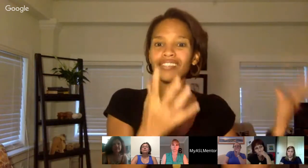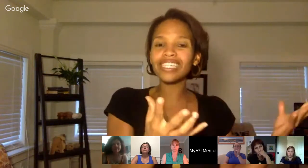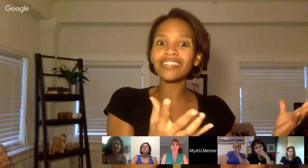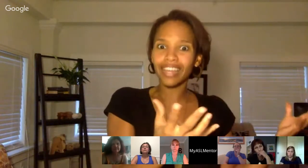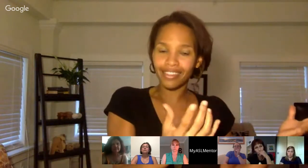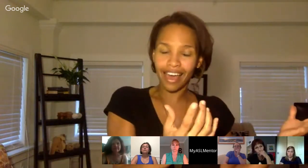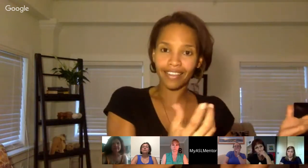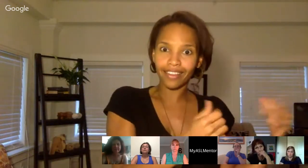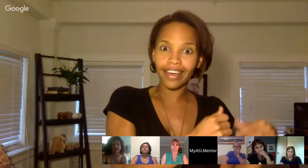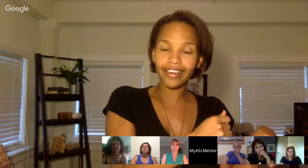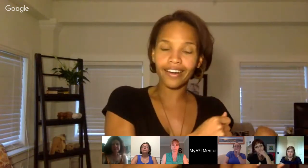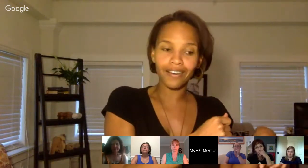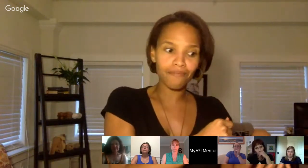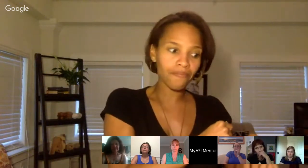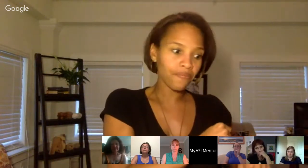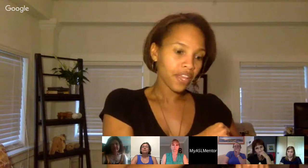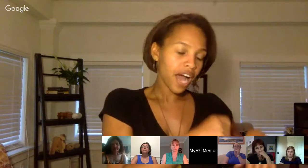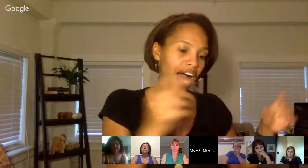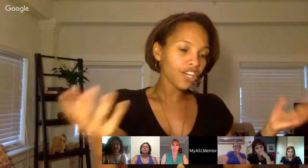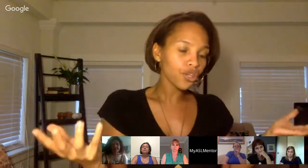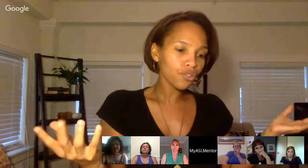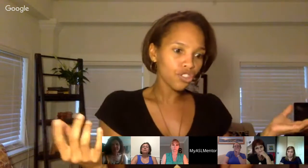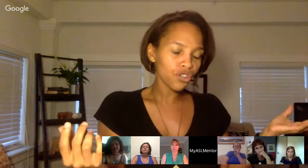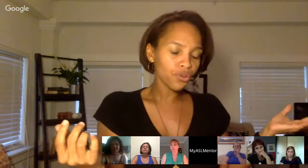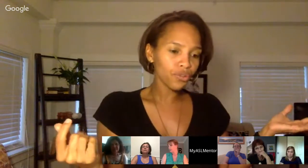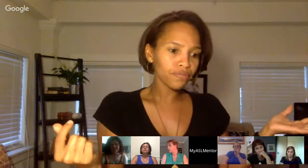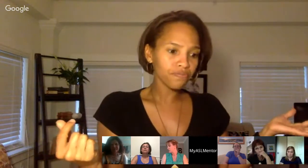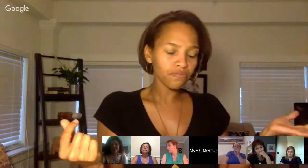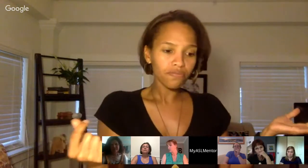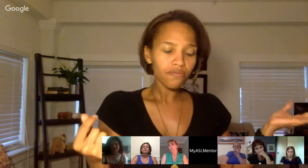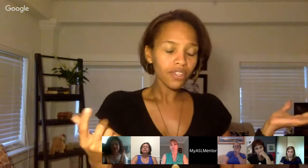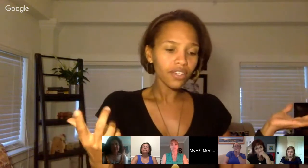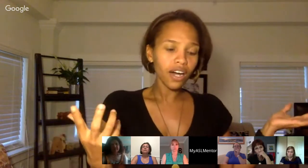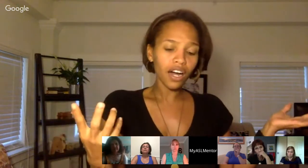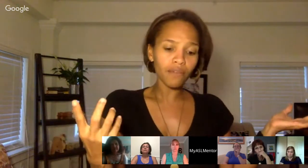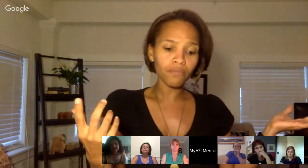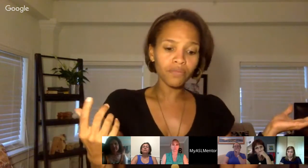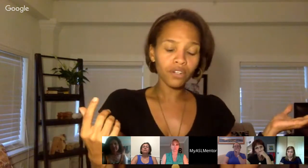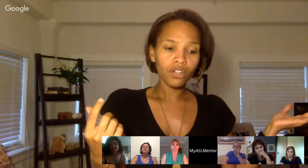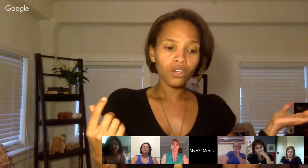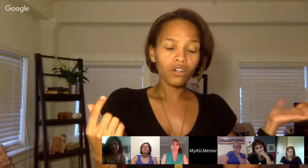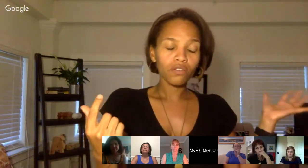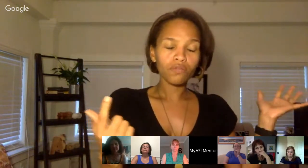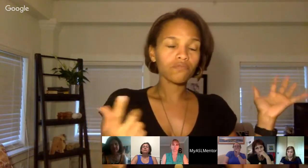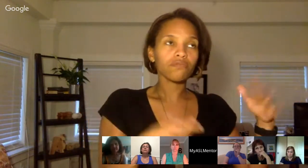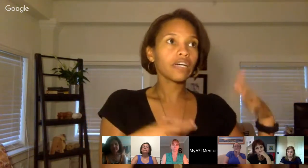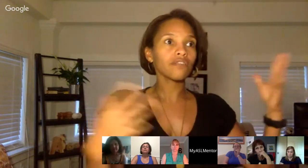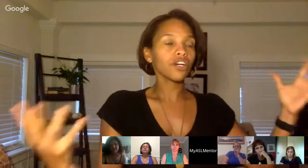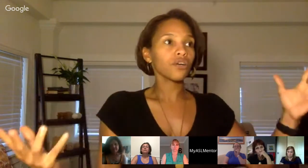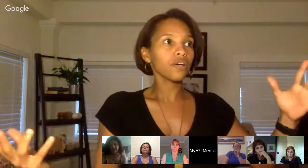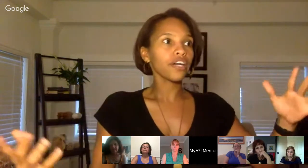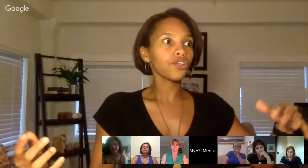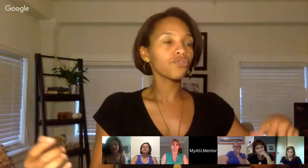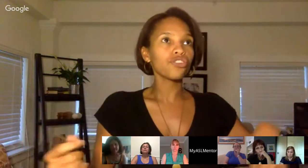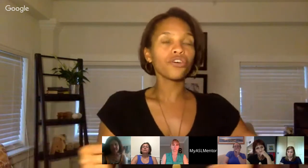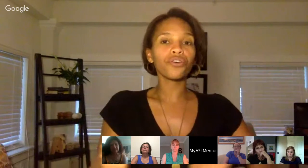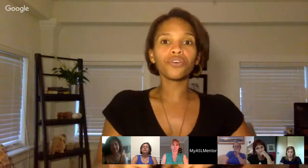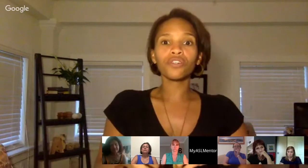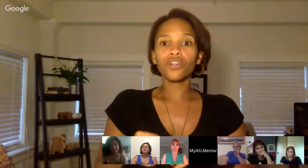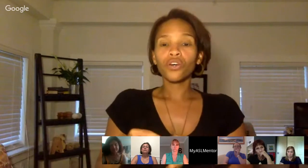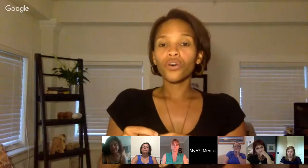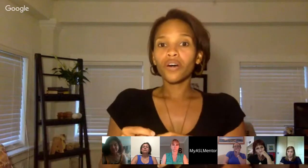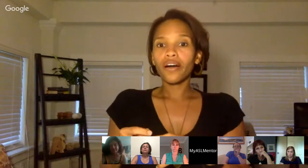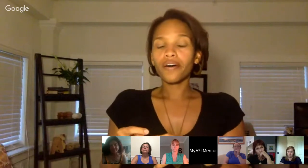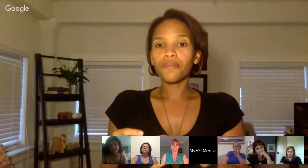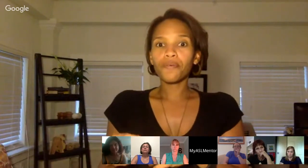creates a scene like that, like I used to, I don't know, I used